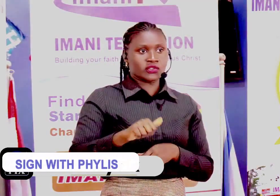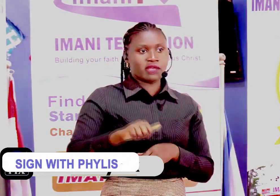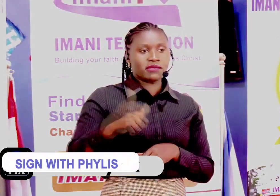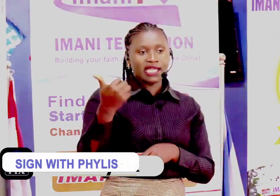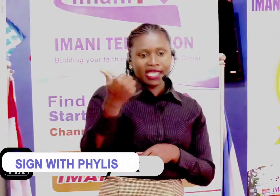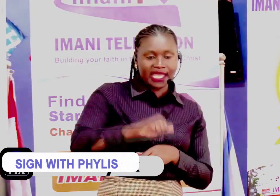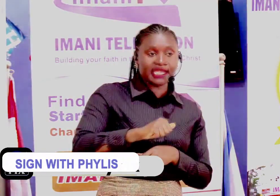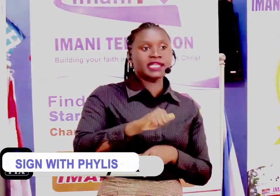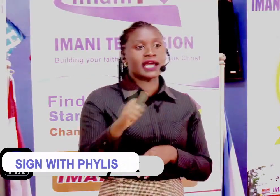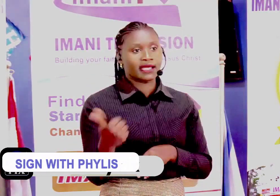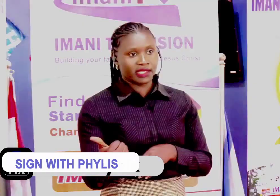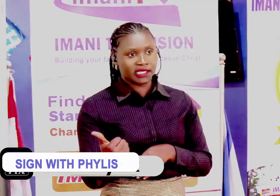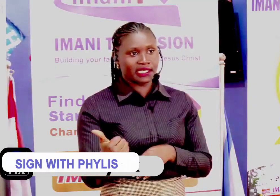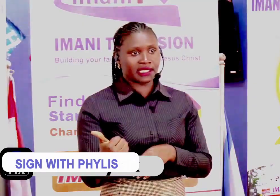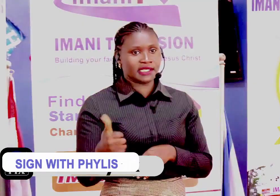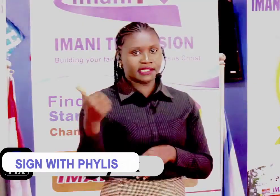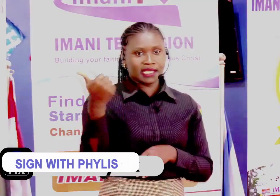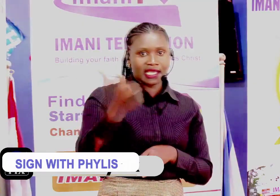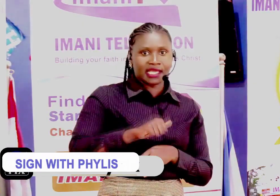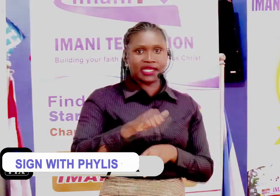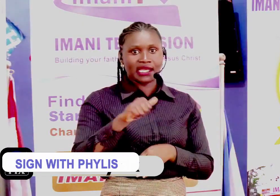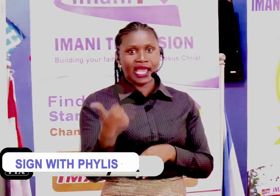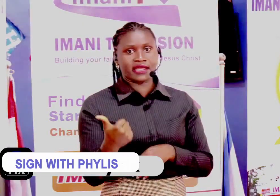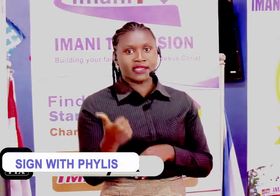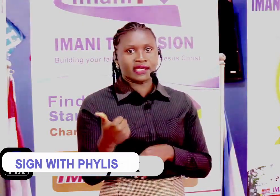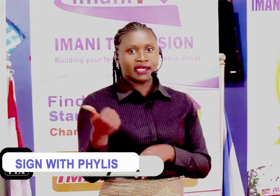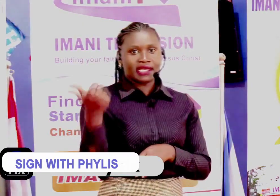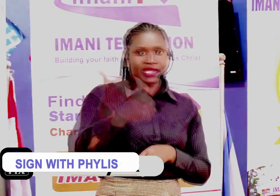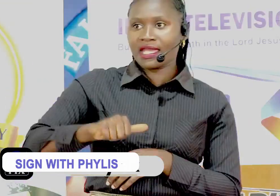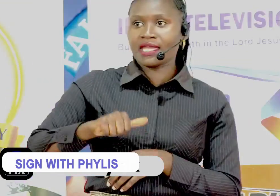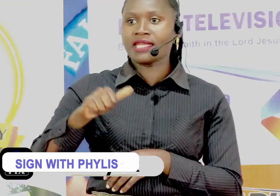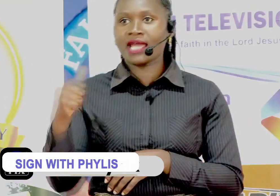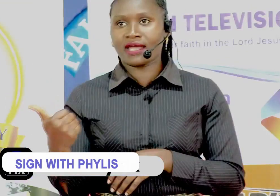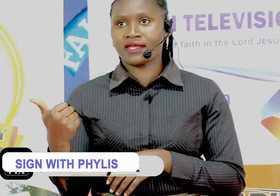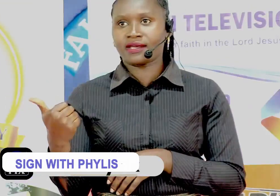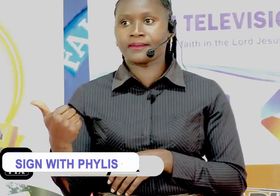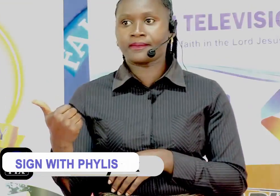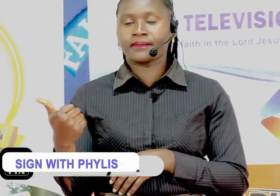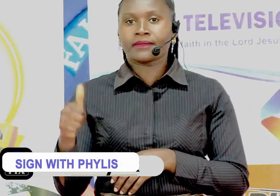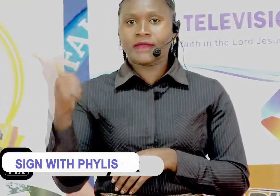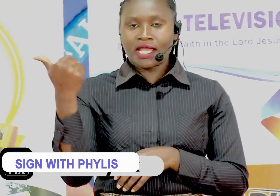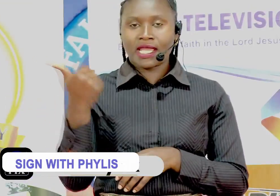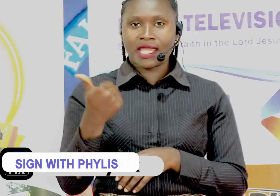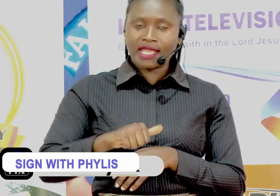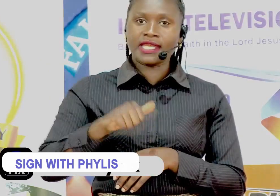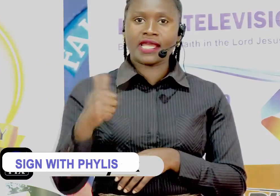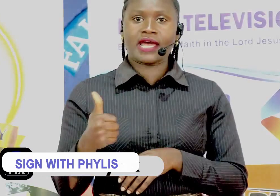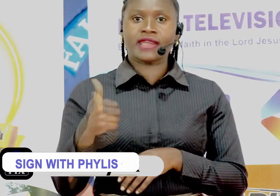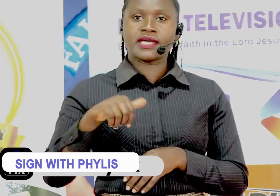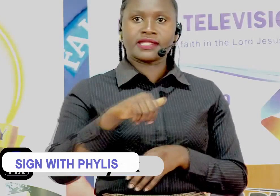maybe any other, like this. Any other, any other, any other. This is